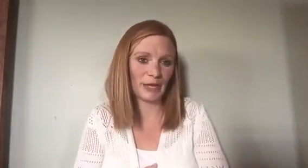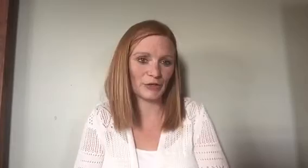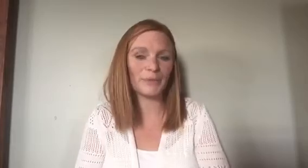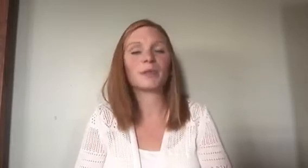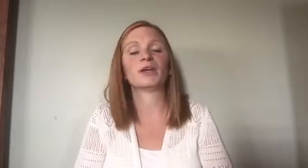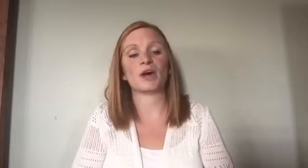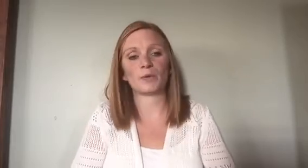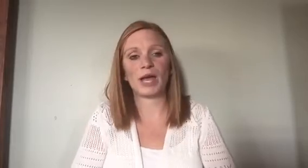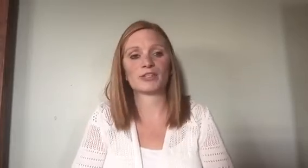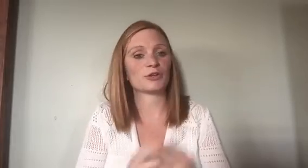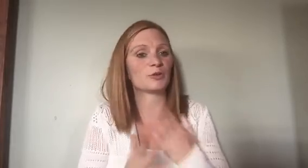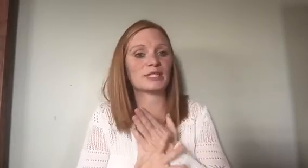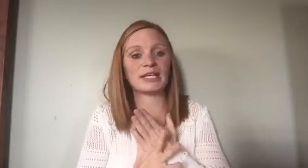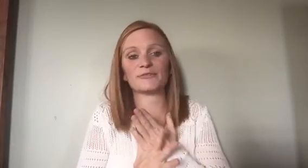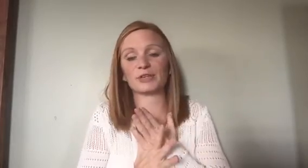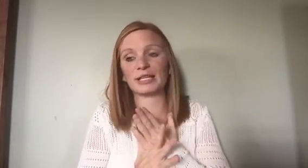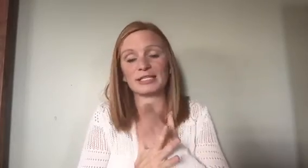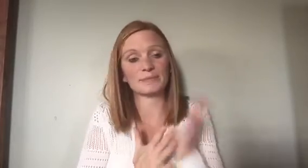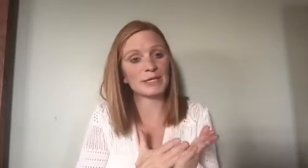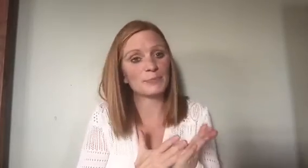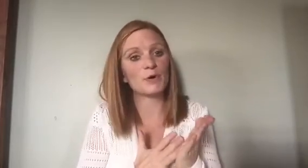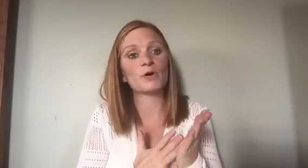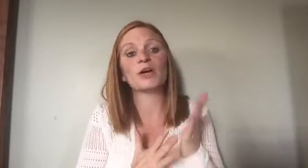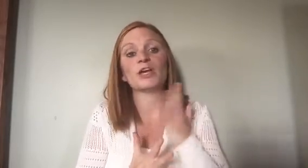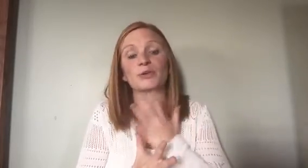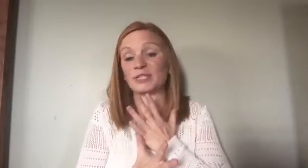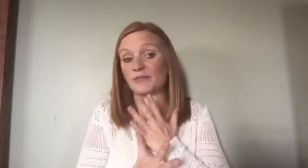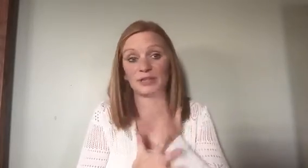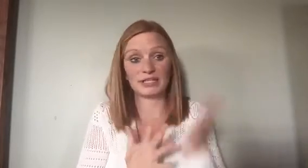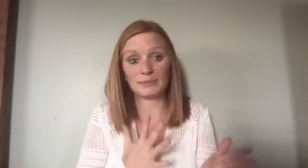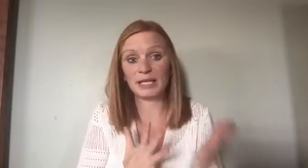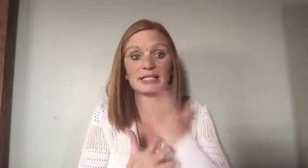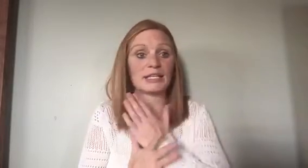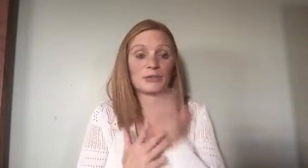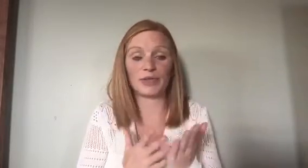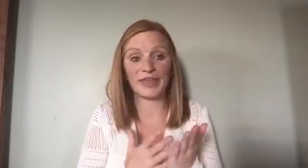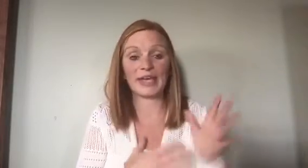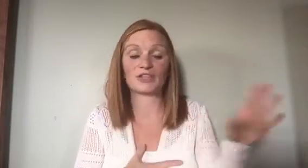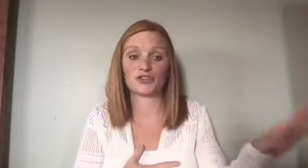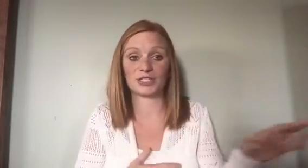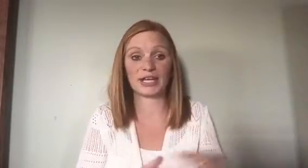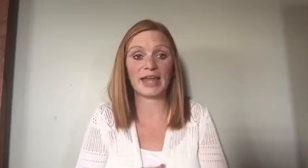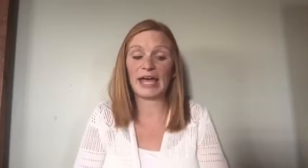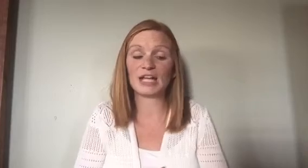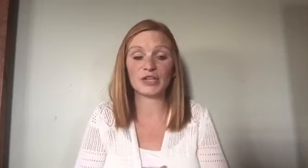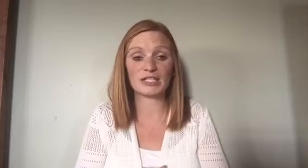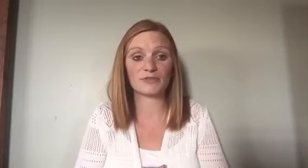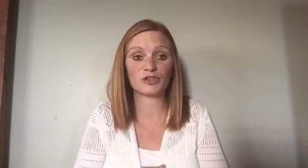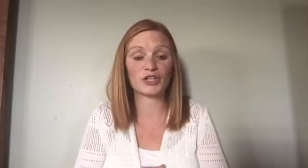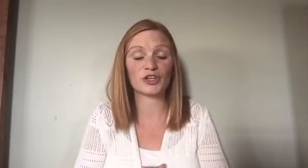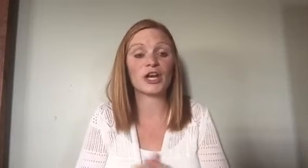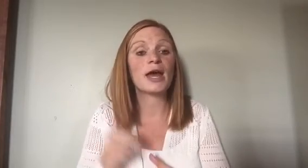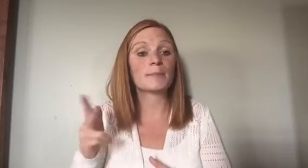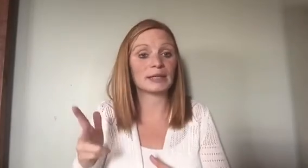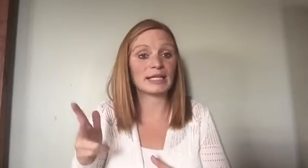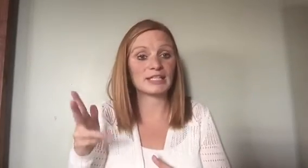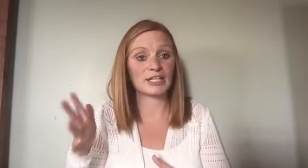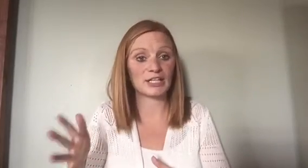better. Okay, so you'll see it for listing people, you'll see it for listing places or things, just like that contrastive structure, but listing